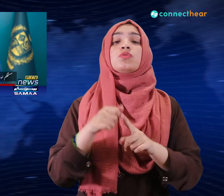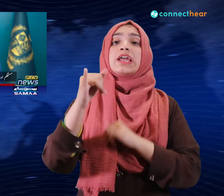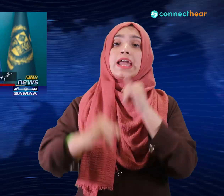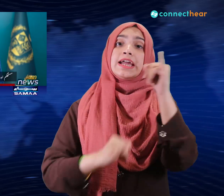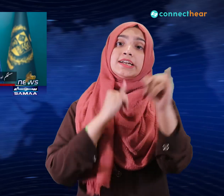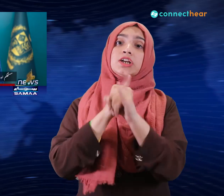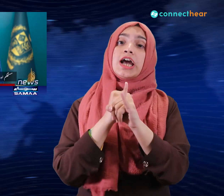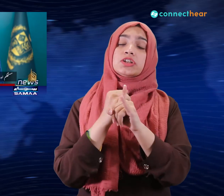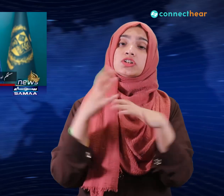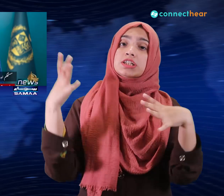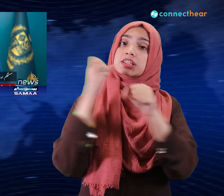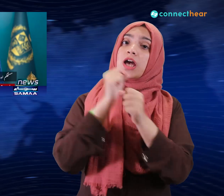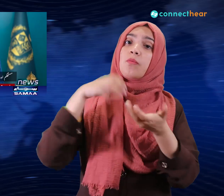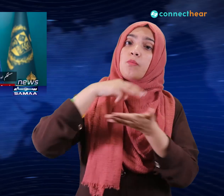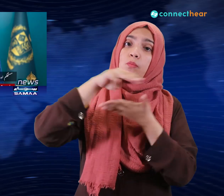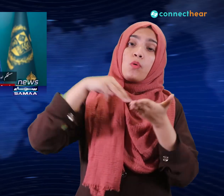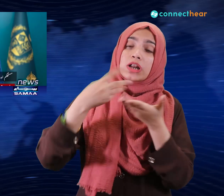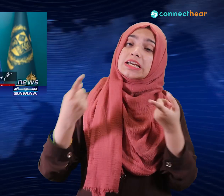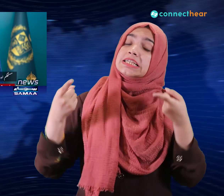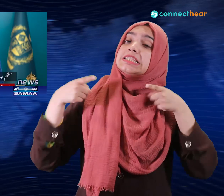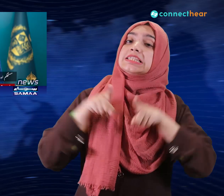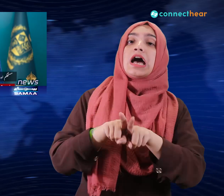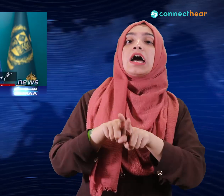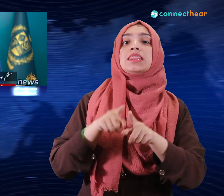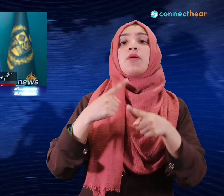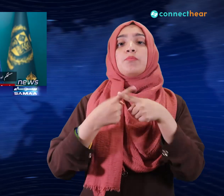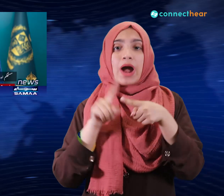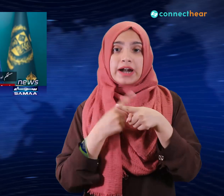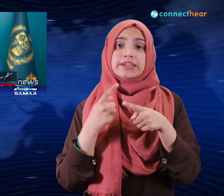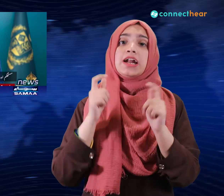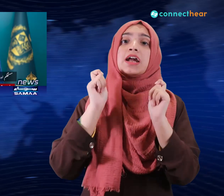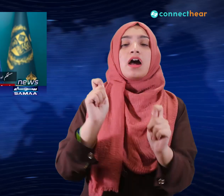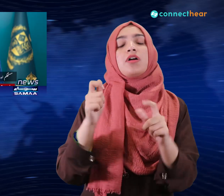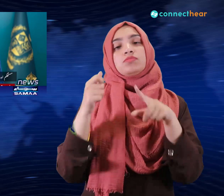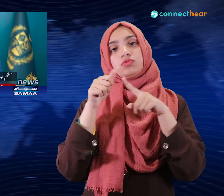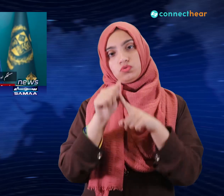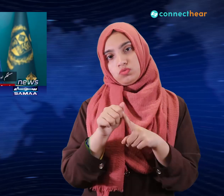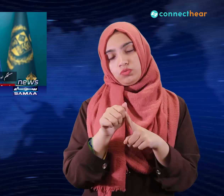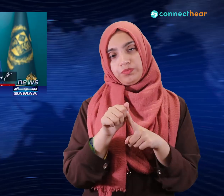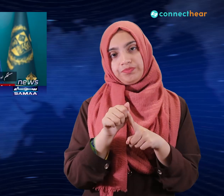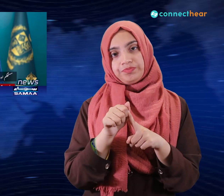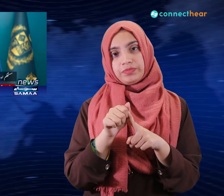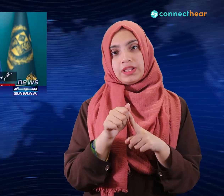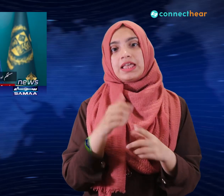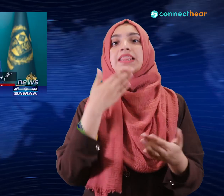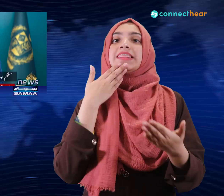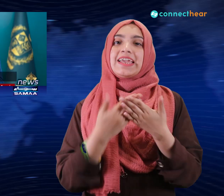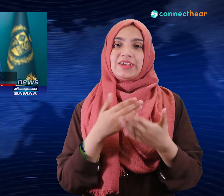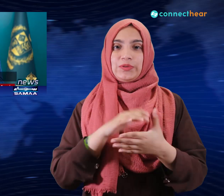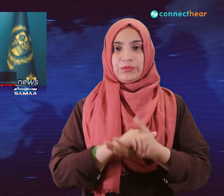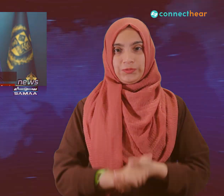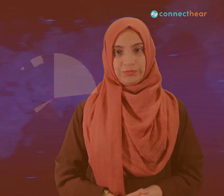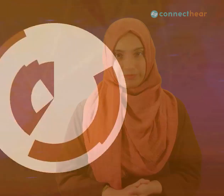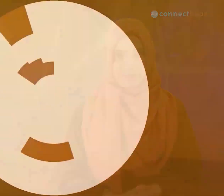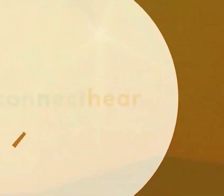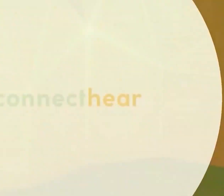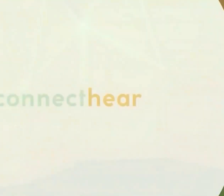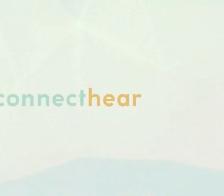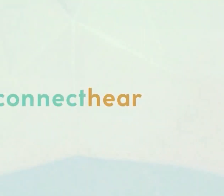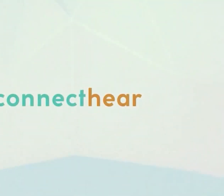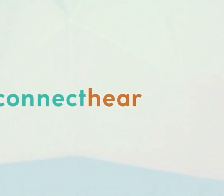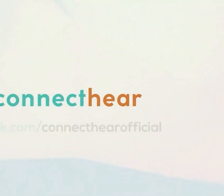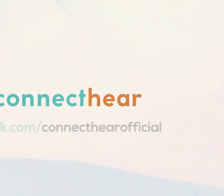international cooperation for building a more equitable, stable and prosperous world. I thank you.